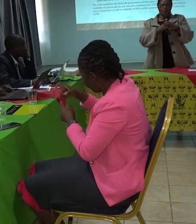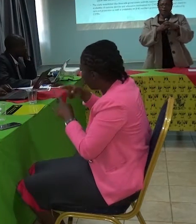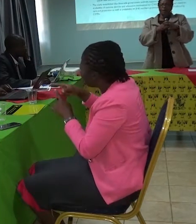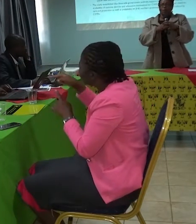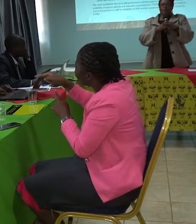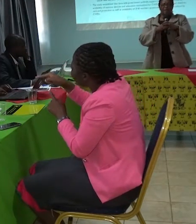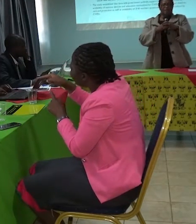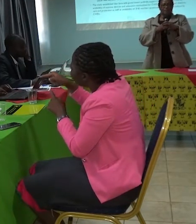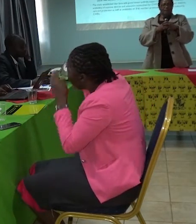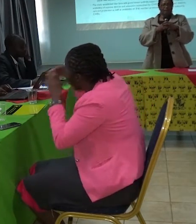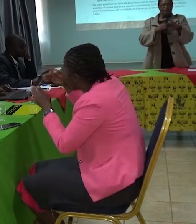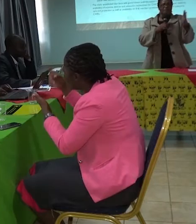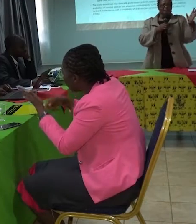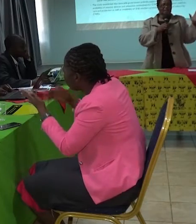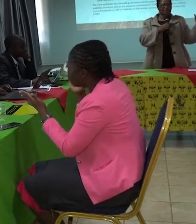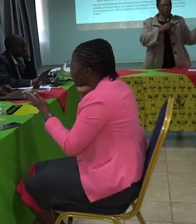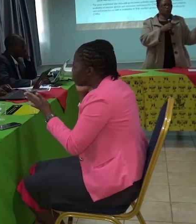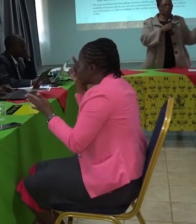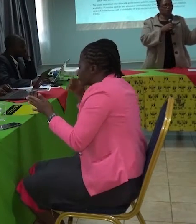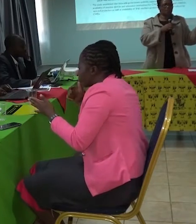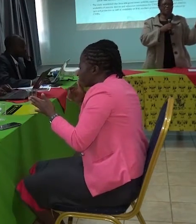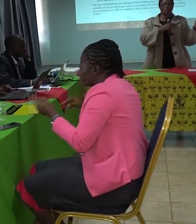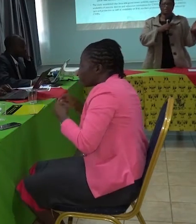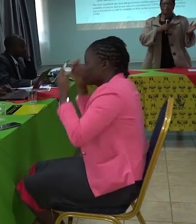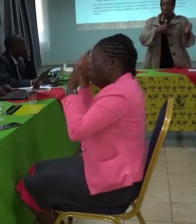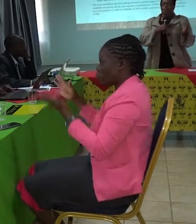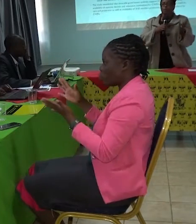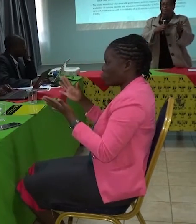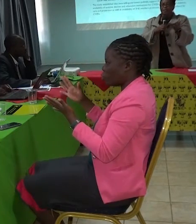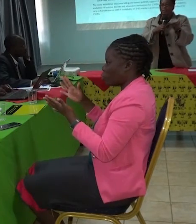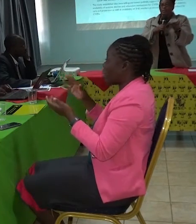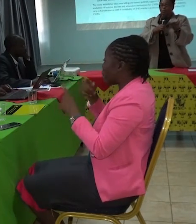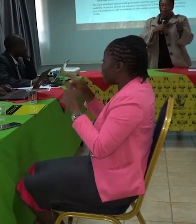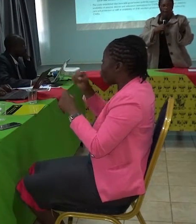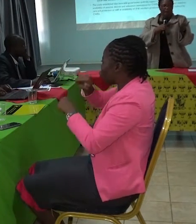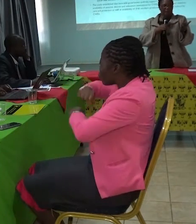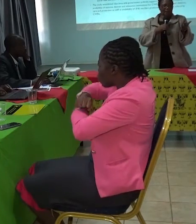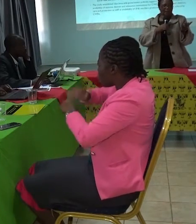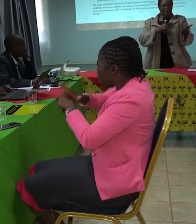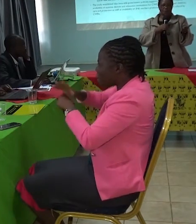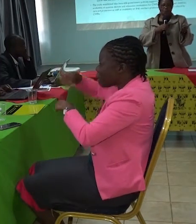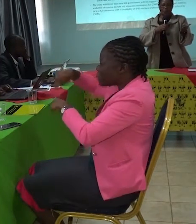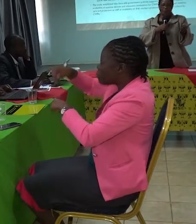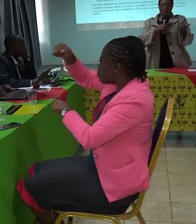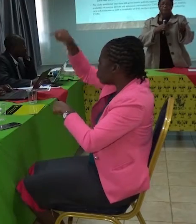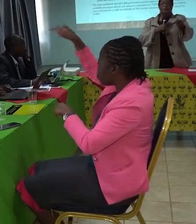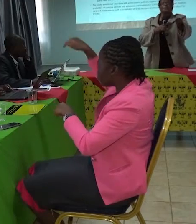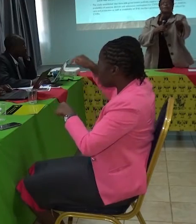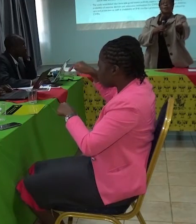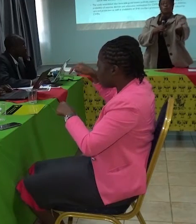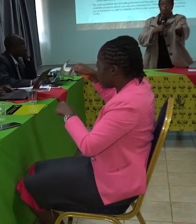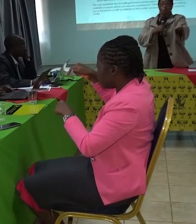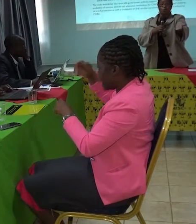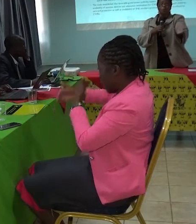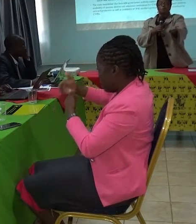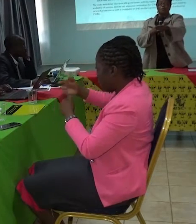myself, why did CBC come 10 years ago? Because within CBC we have community work. Isn't that so? Maybe the